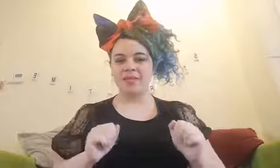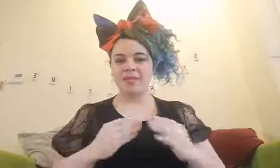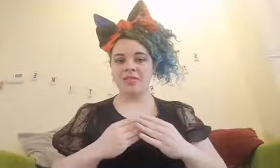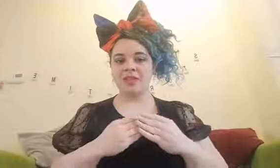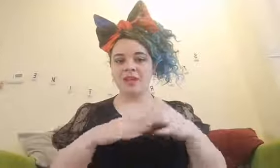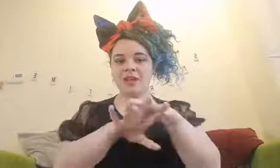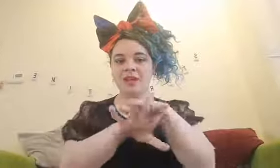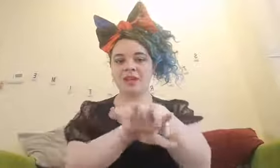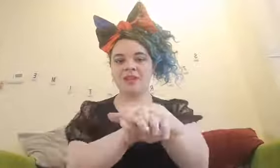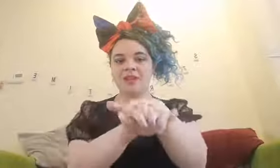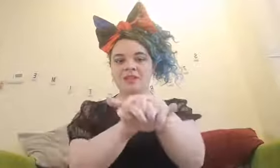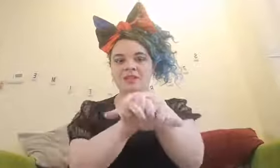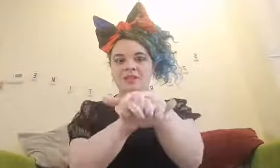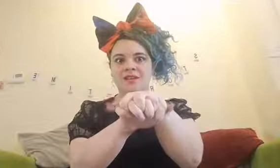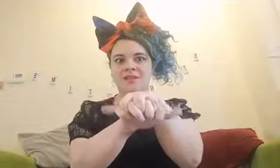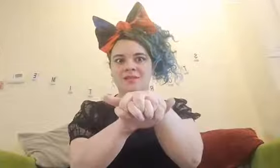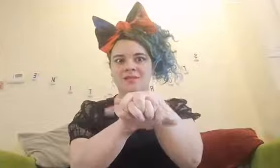with Turtle.